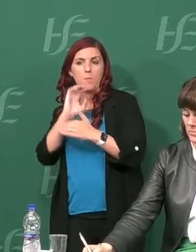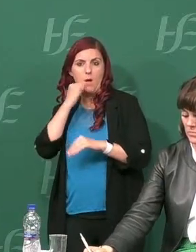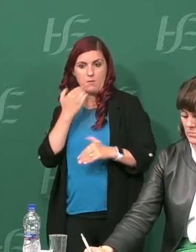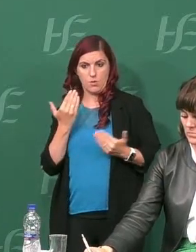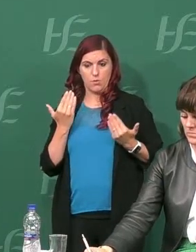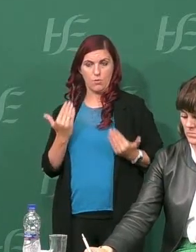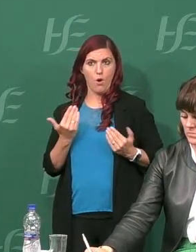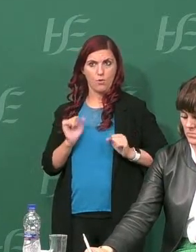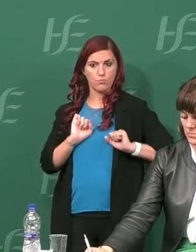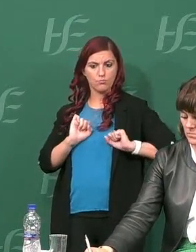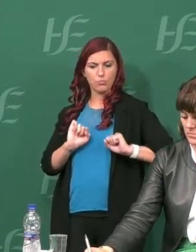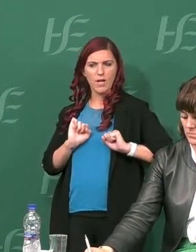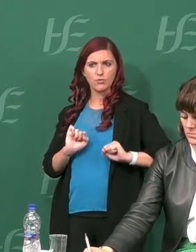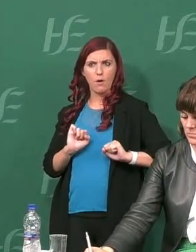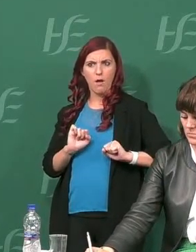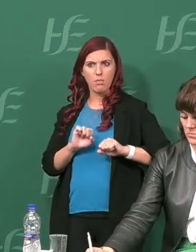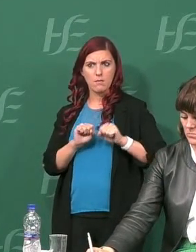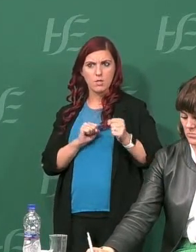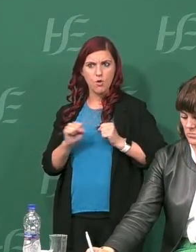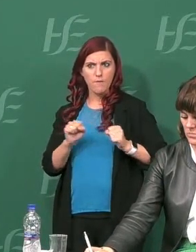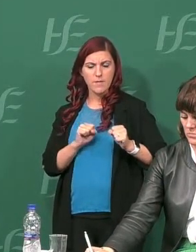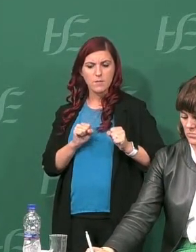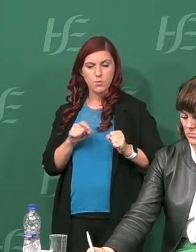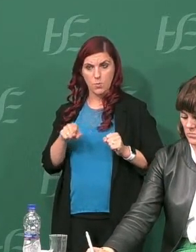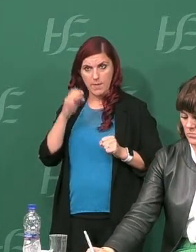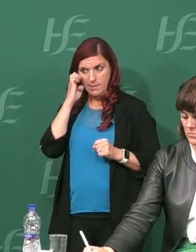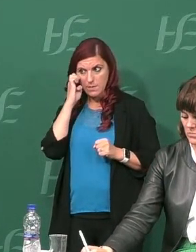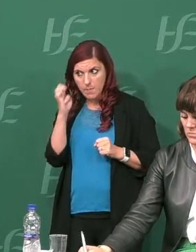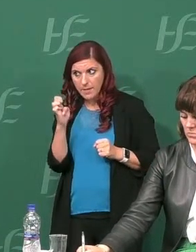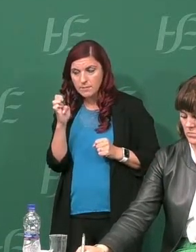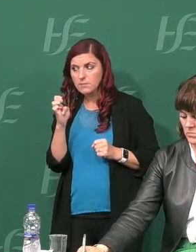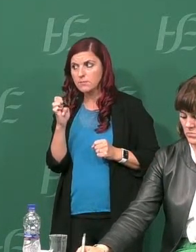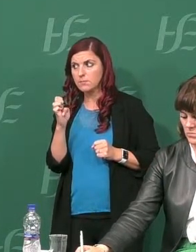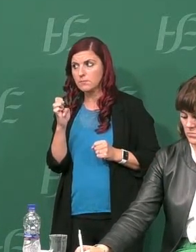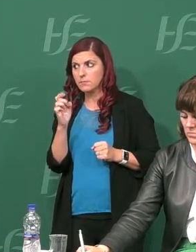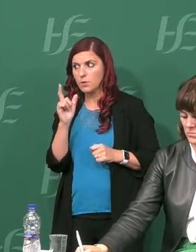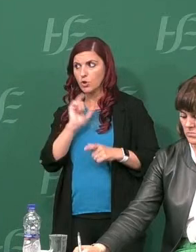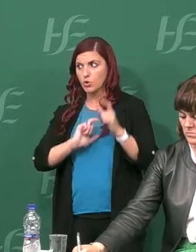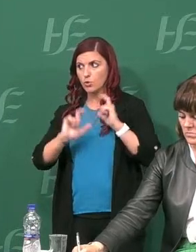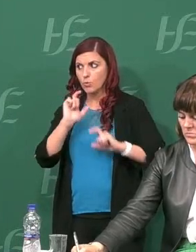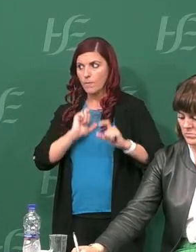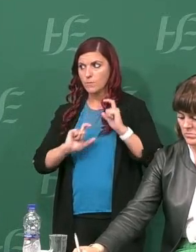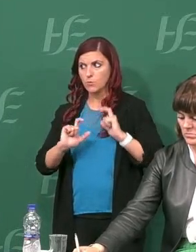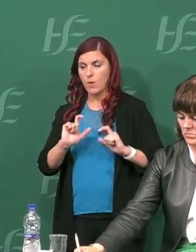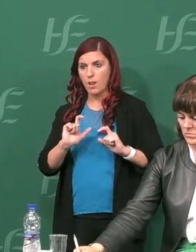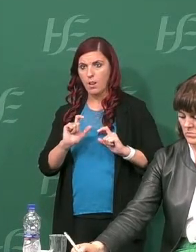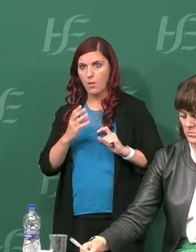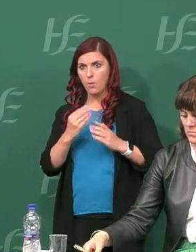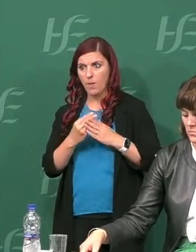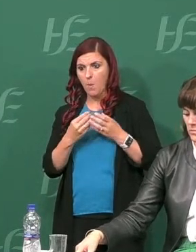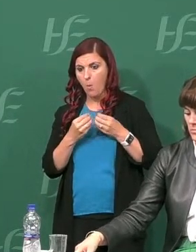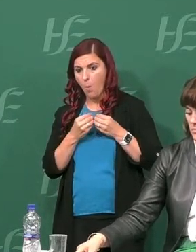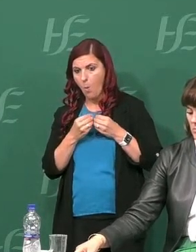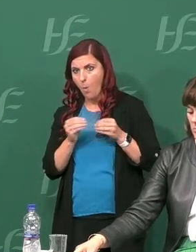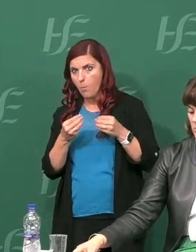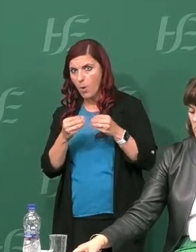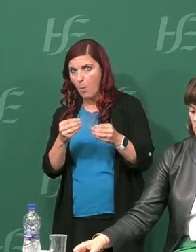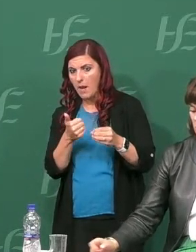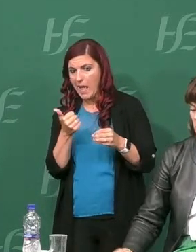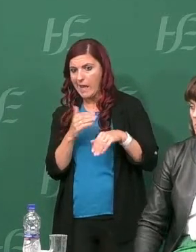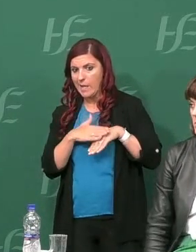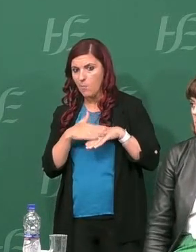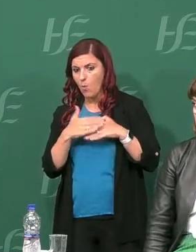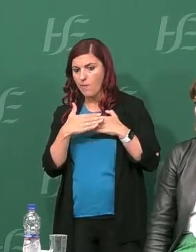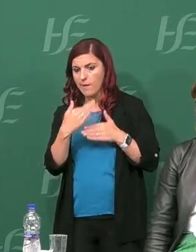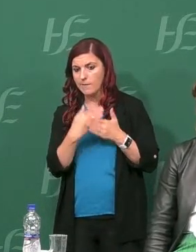pressures on the health service, would you anticipate that you would be comfortable with any further easing of restrictions in